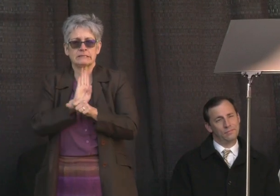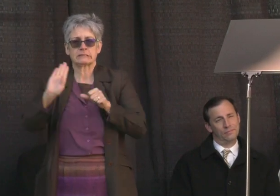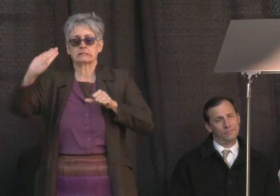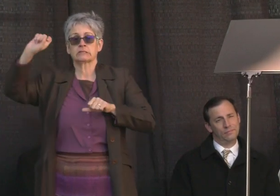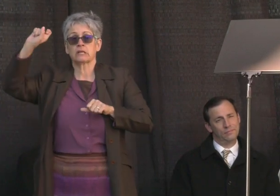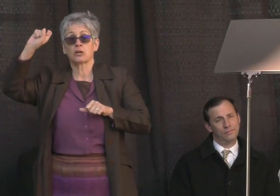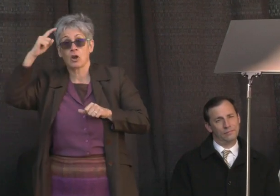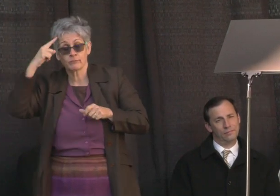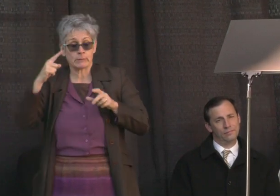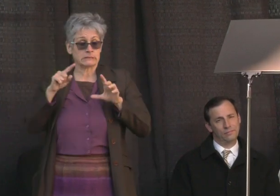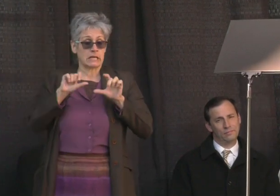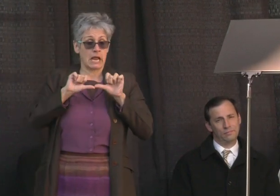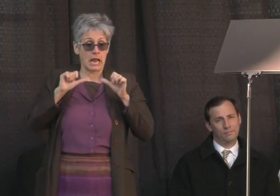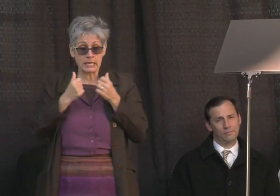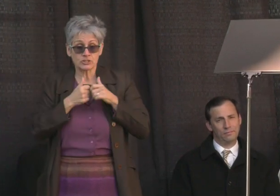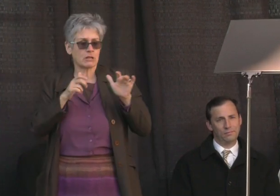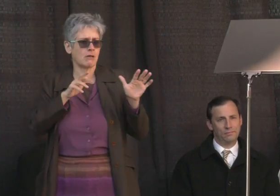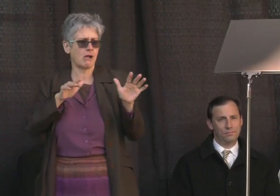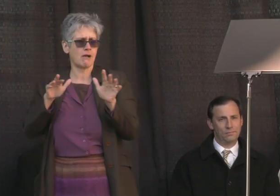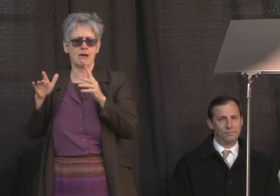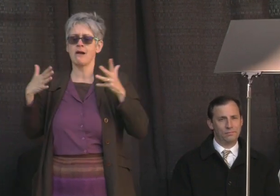you, my door is always open.